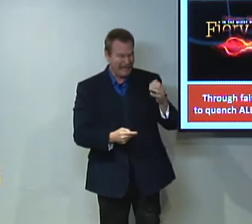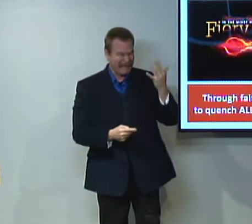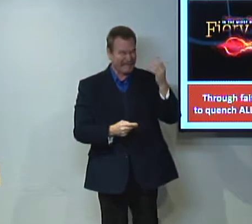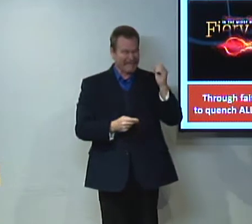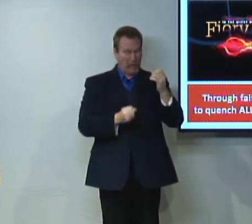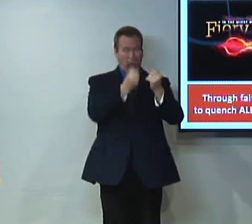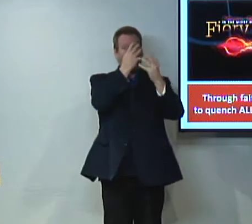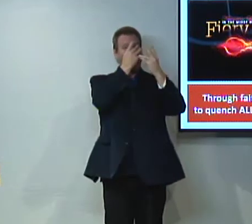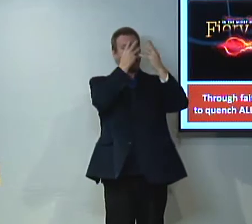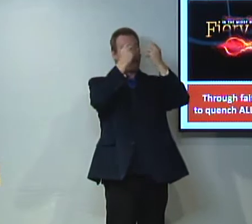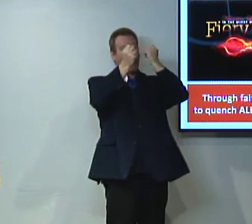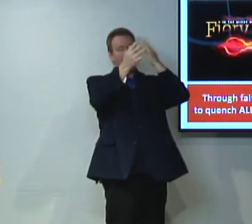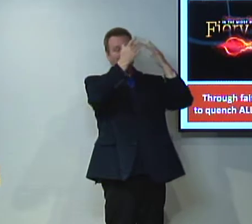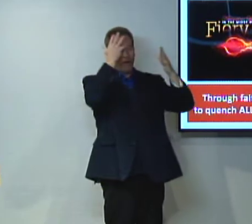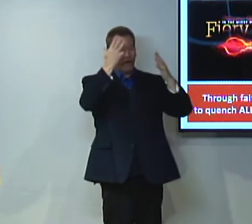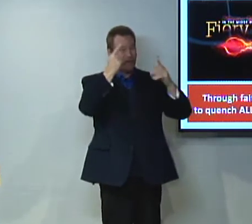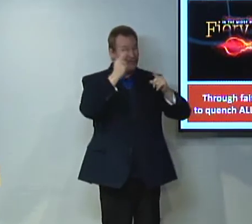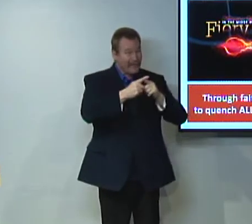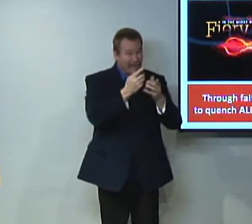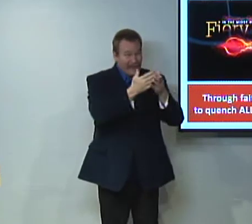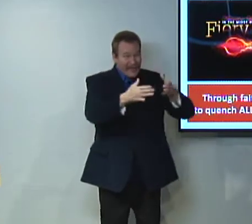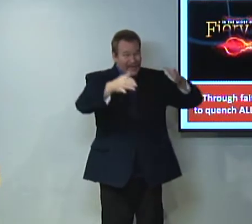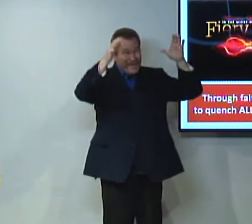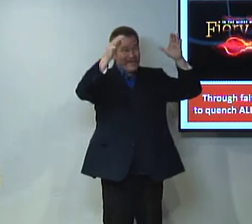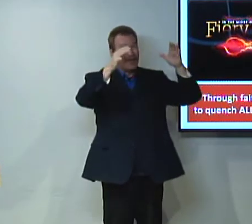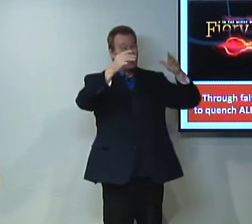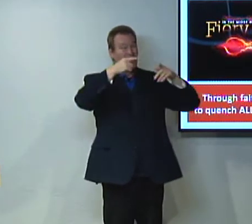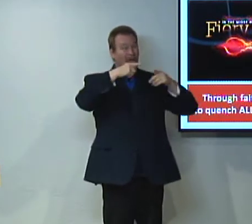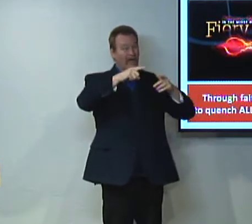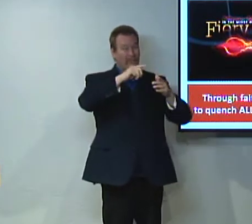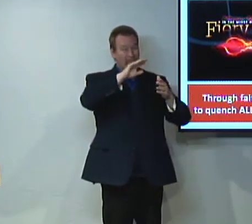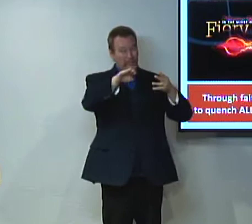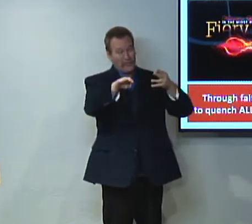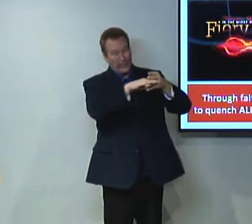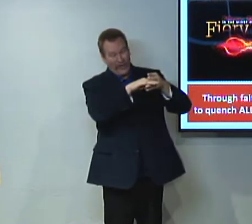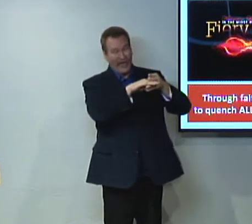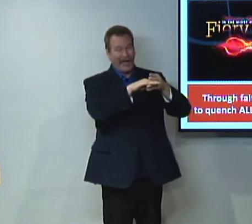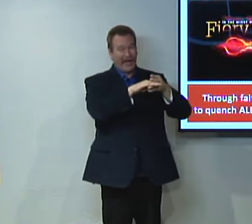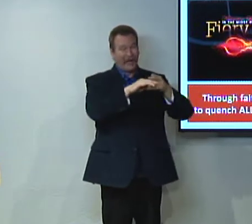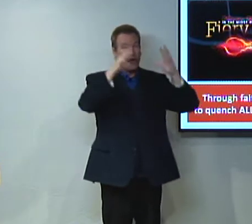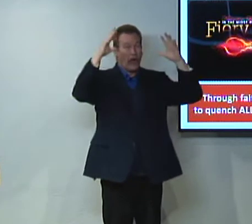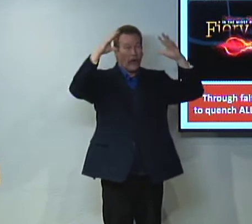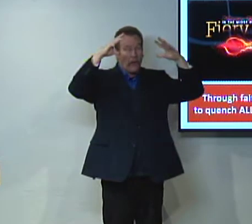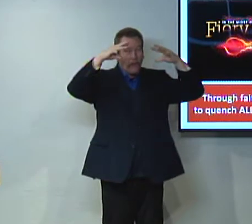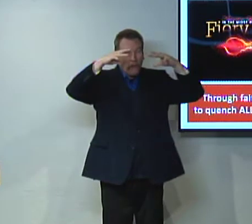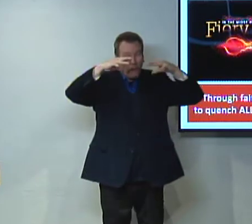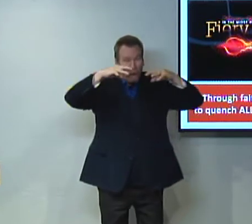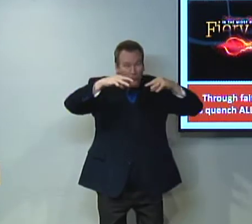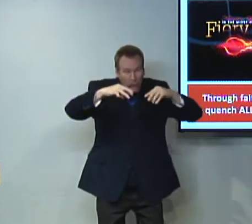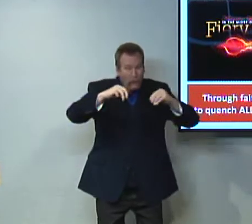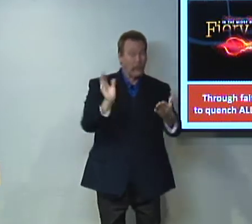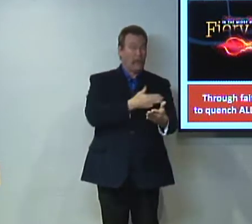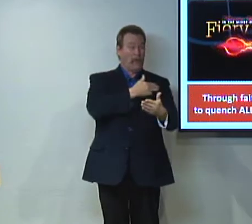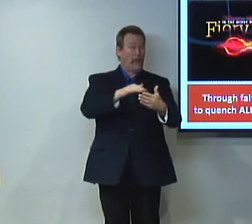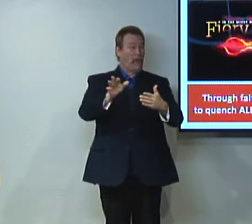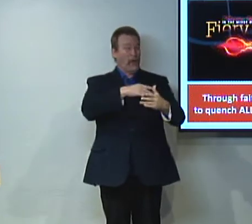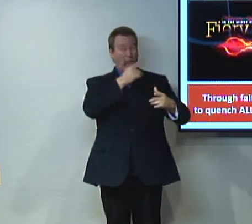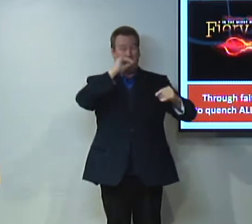these advertisements during halftime. Remember, 15-second ads that are going to be coming during the intermission when the lights go low and the